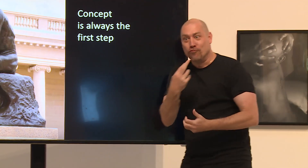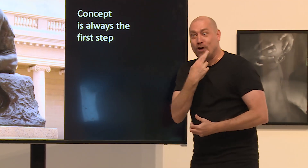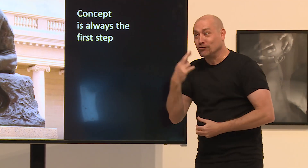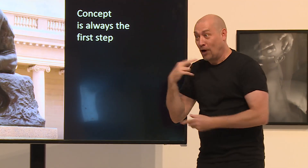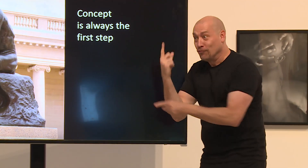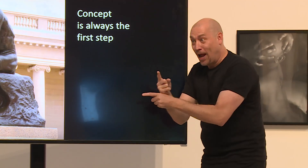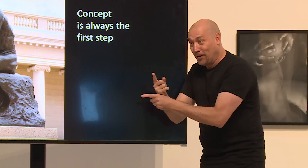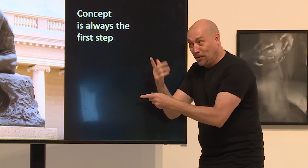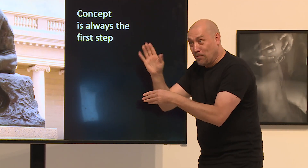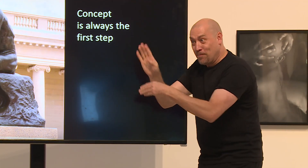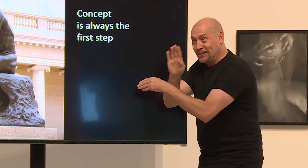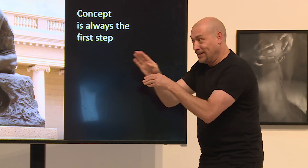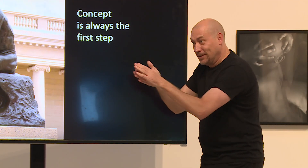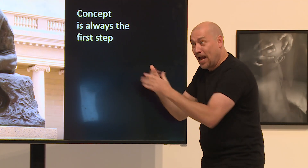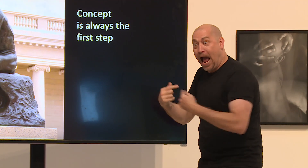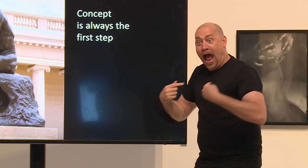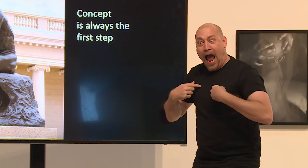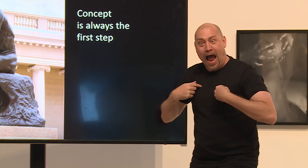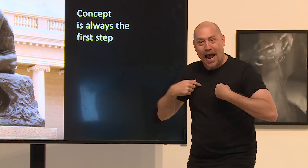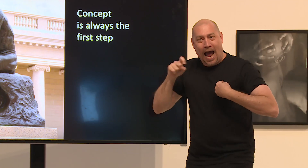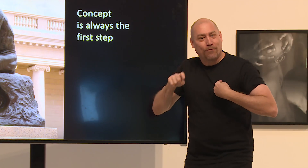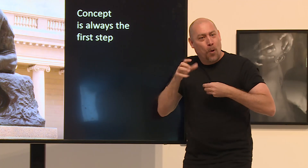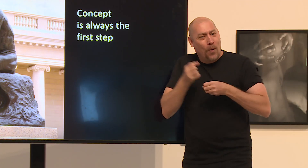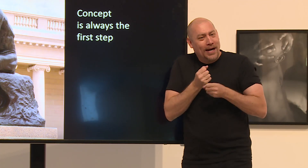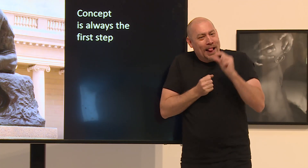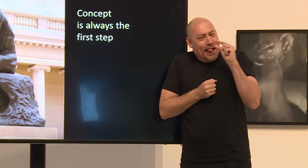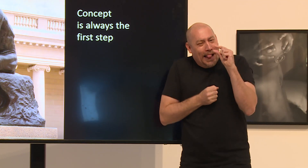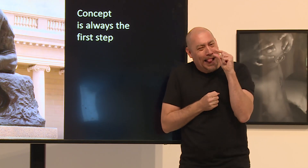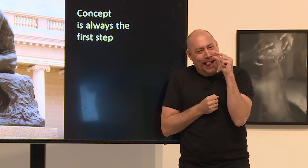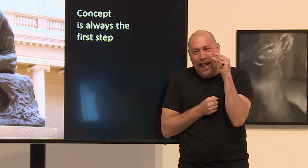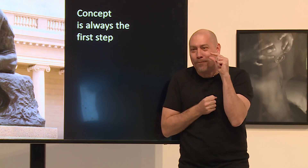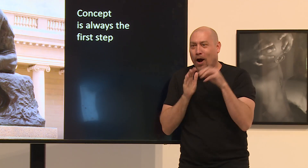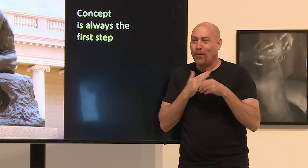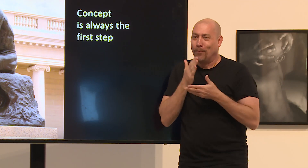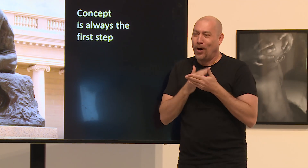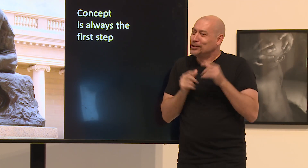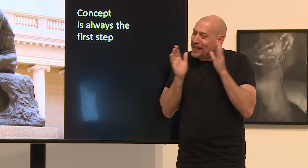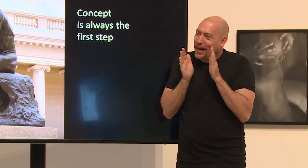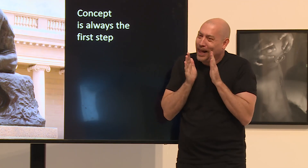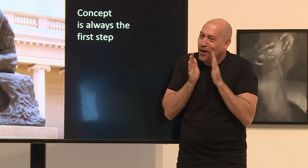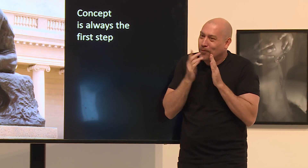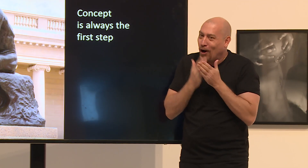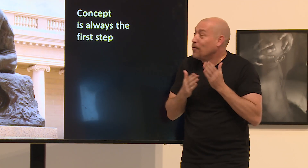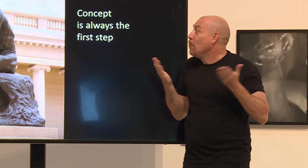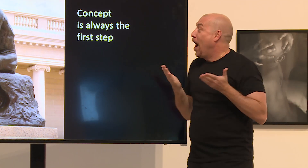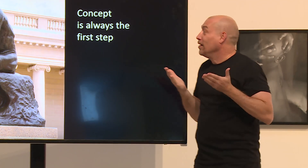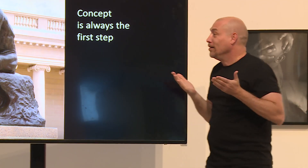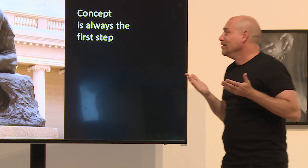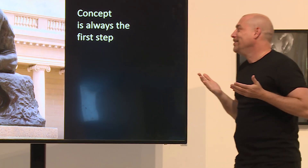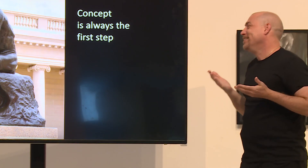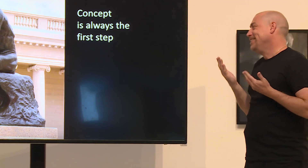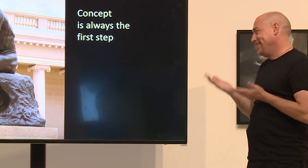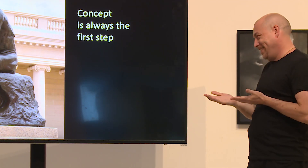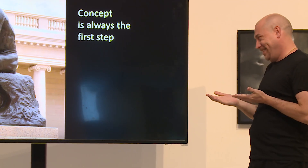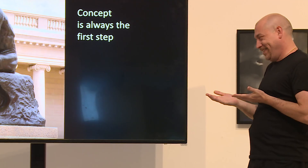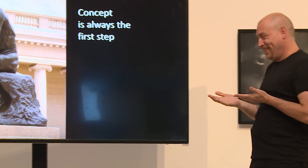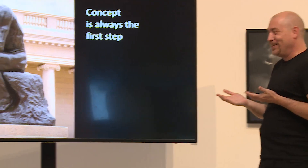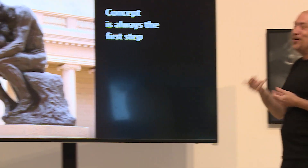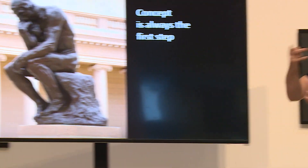And now, we had already decided, I had conceded the point that we would do a restaurant, but I needed to have a little concession on her